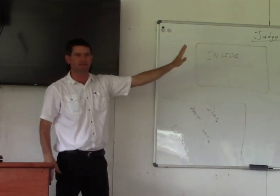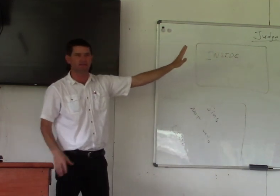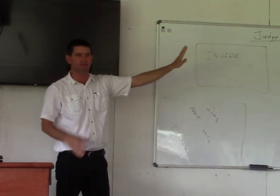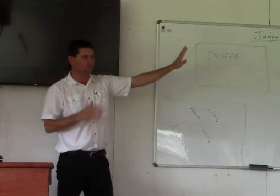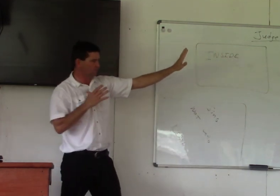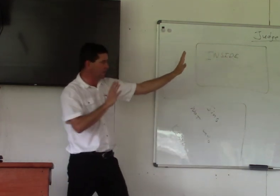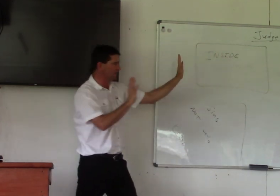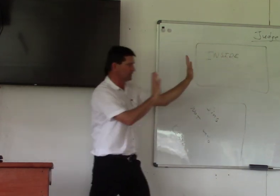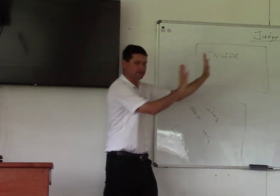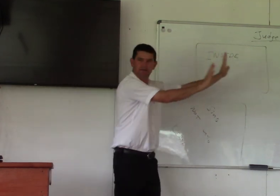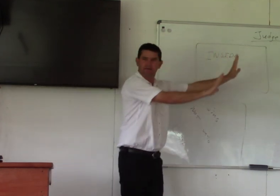Fine.